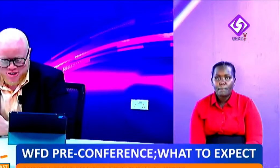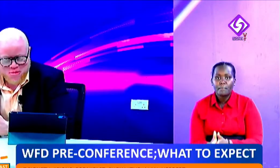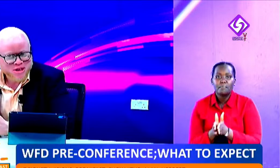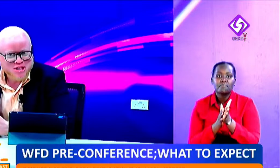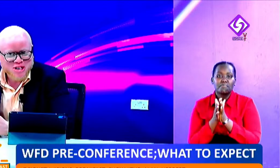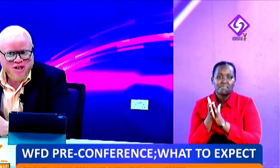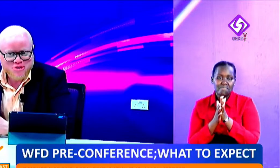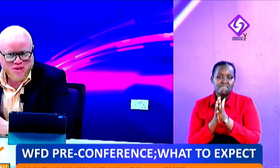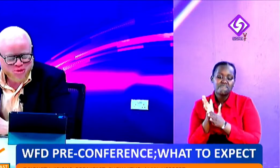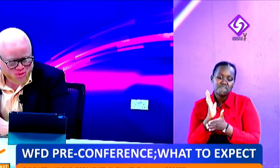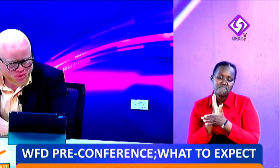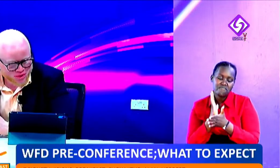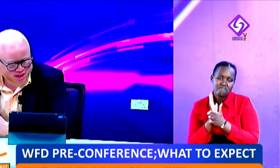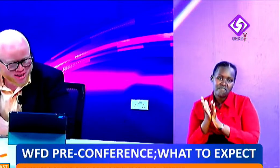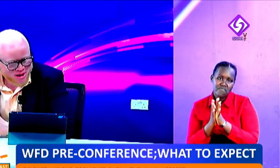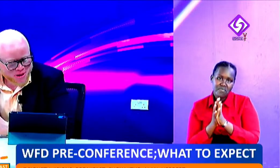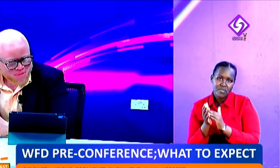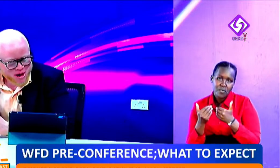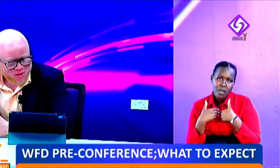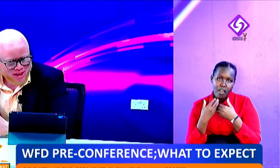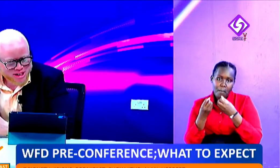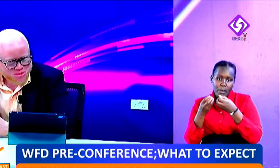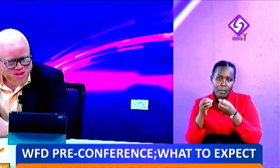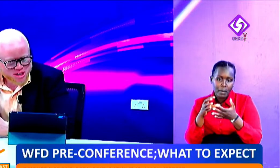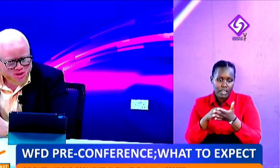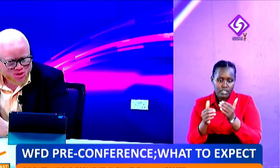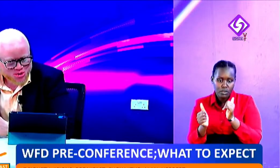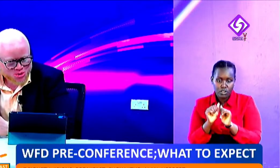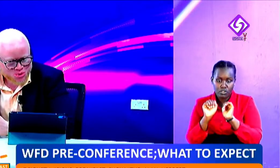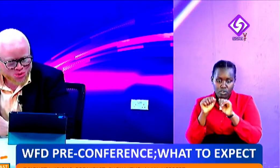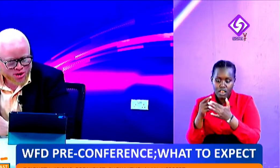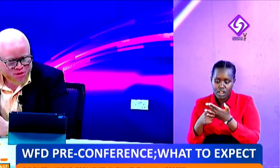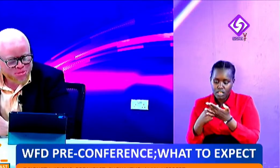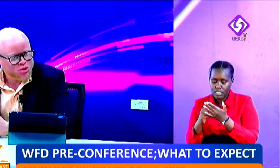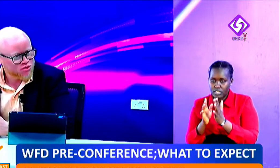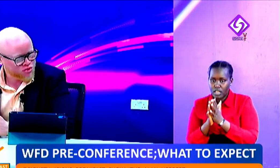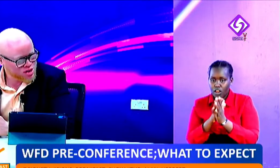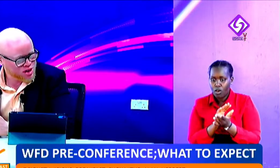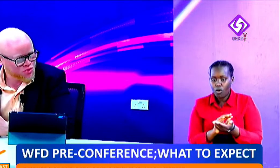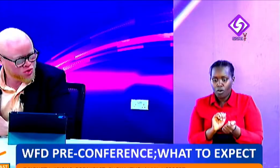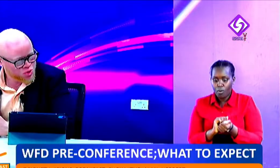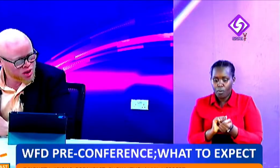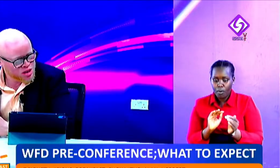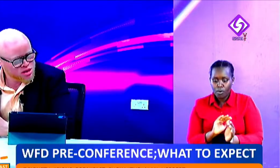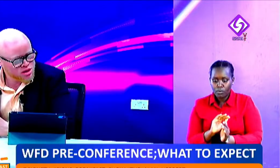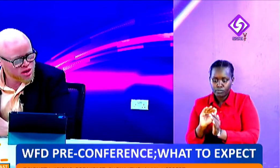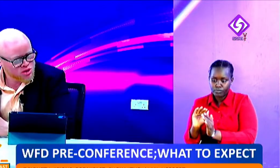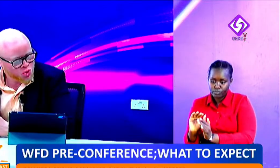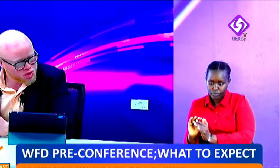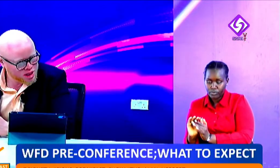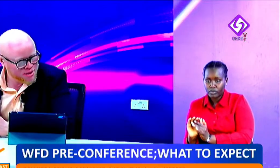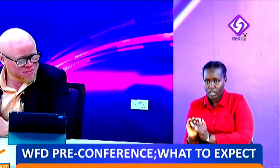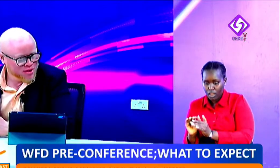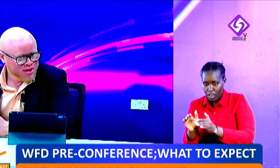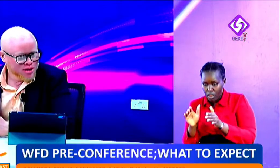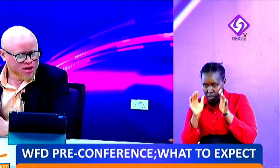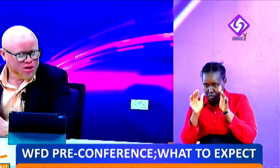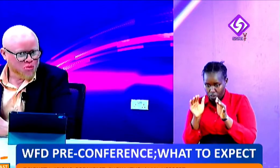indeed. There are so many scenarios that we could look at. But now let us switch attention to the pre-conference that FEDWIN is